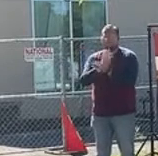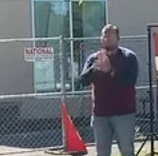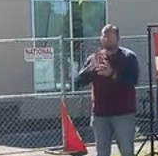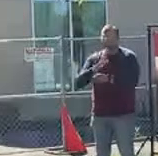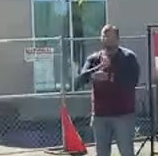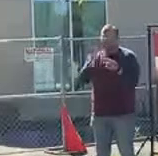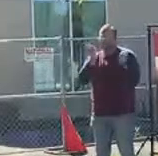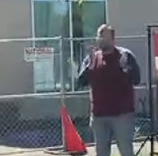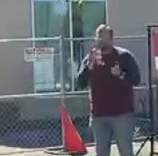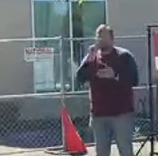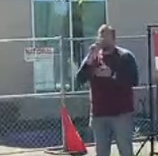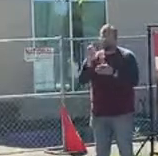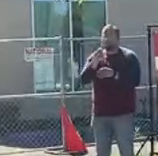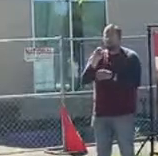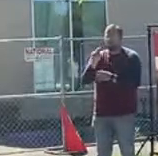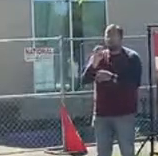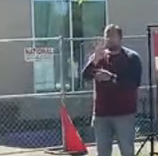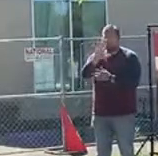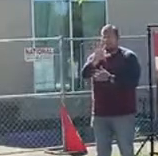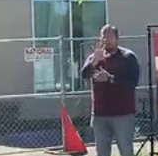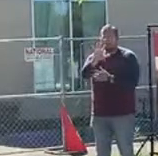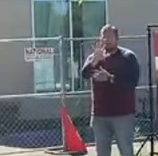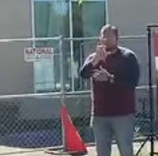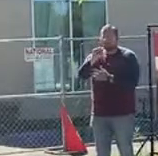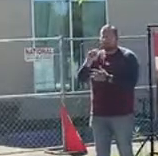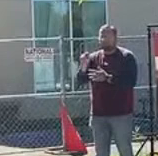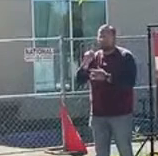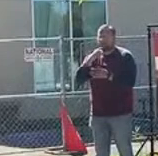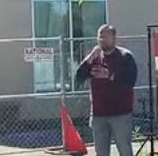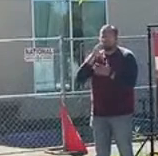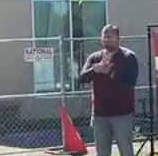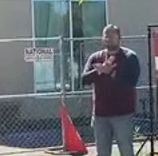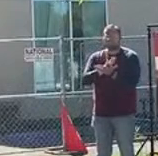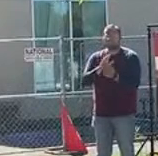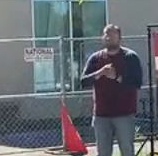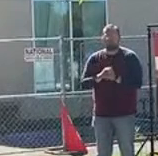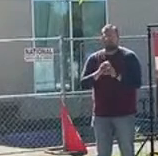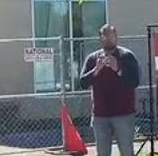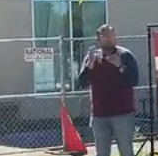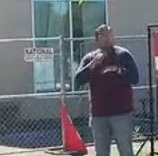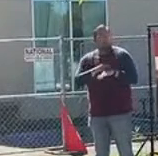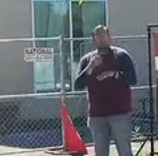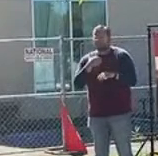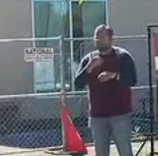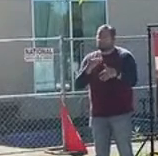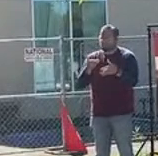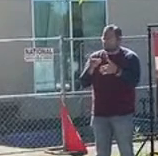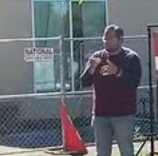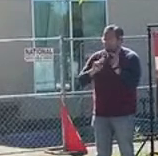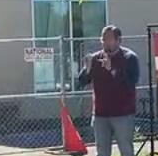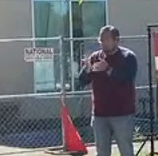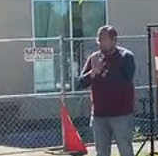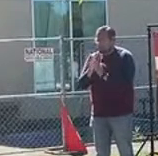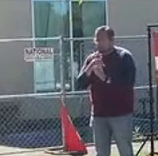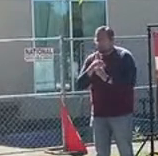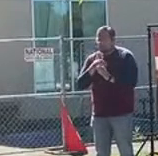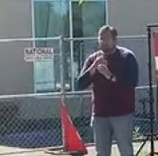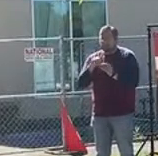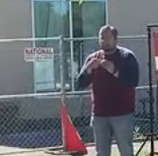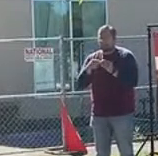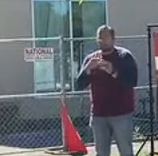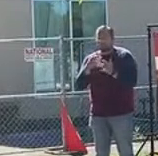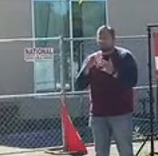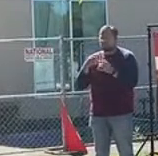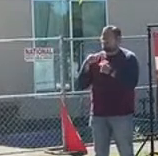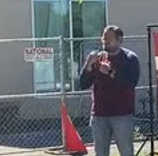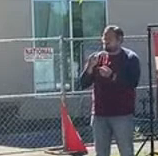director for Zone 5 for Salem-Keizer Public Schools. A lot of times I've been asked throughout my last 4 years of public